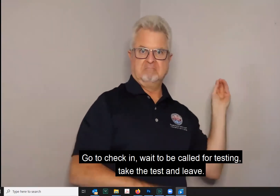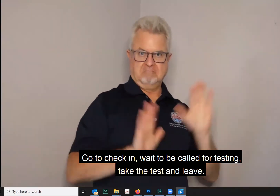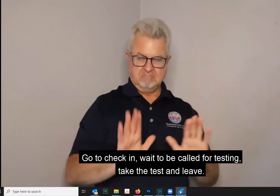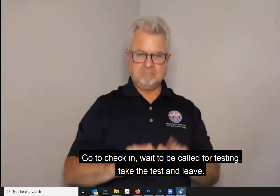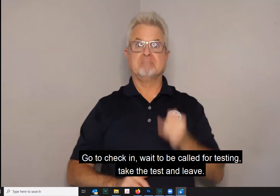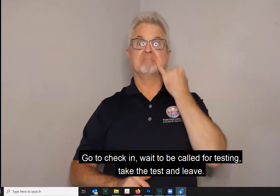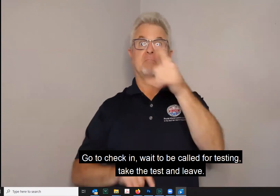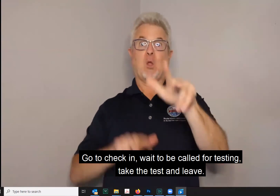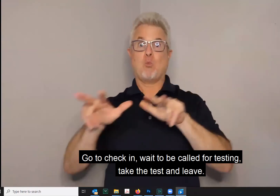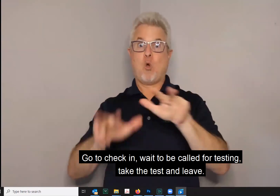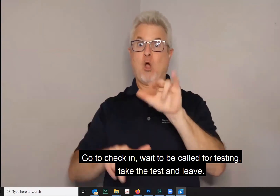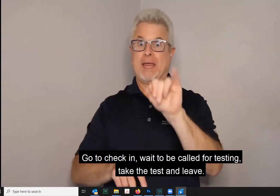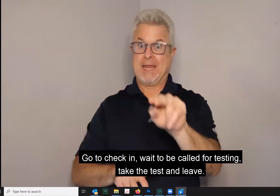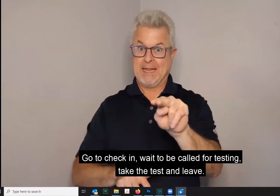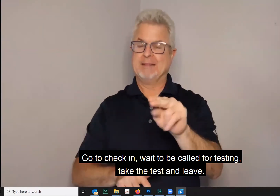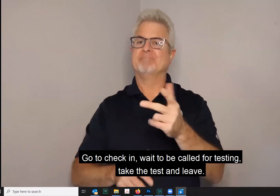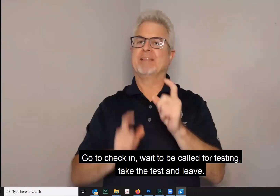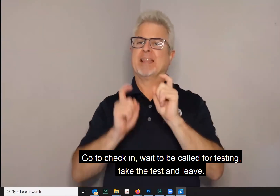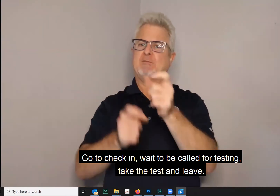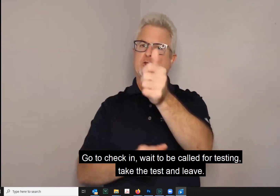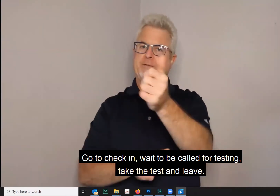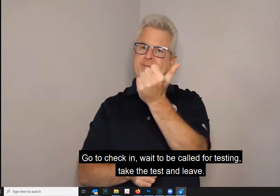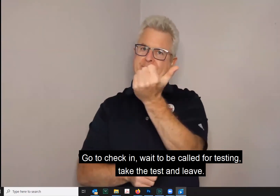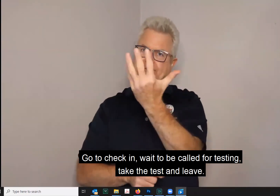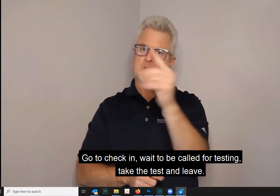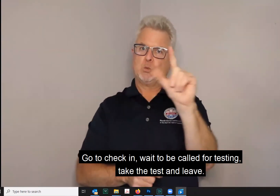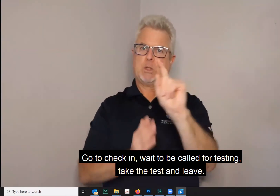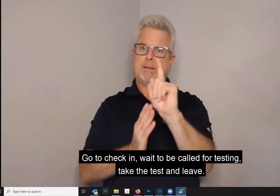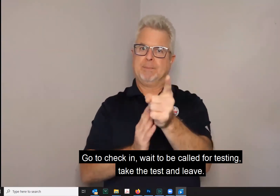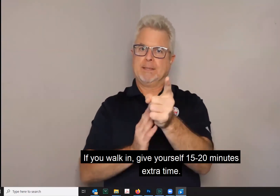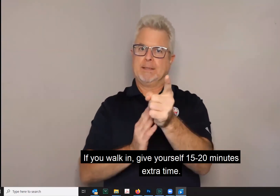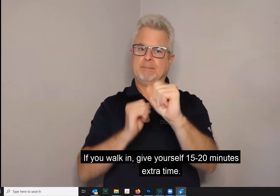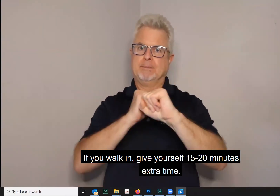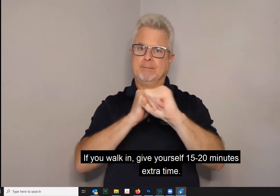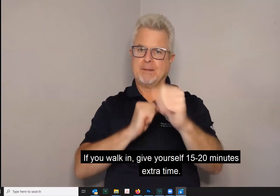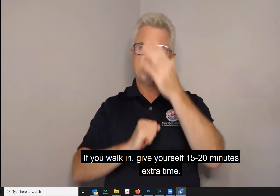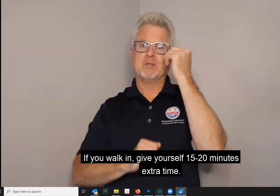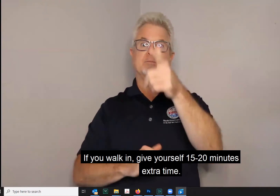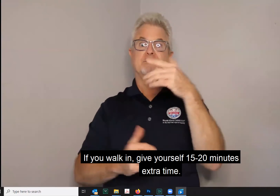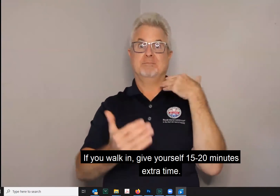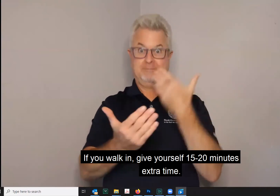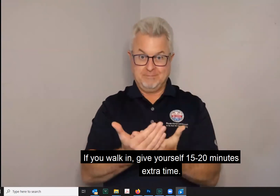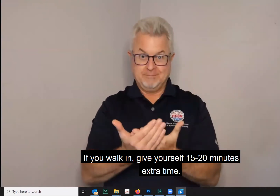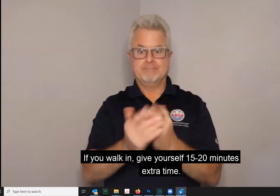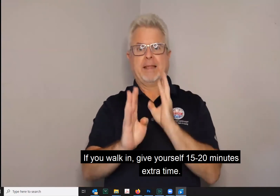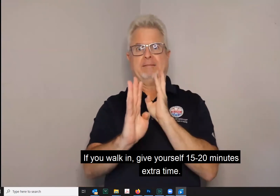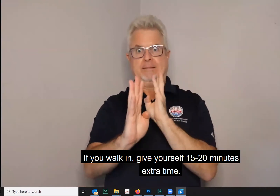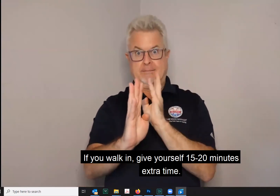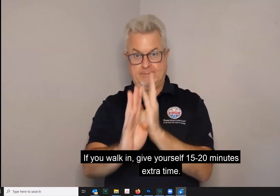10 minutes prior at 3:20. Go to check-in, wait to be called for testing, take the test, and leave.